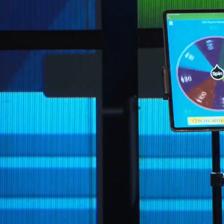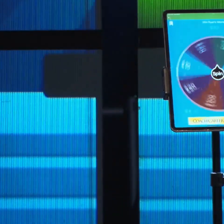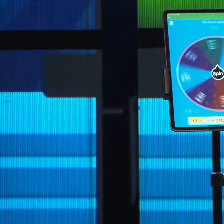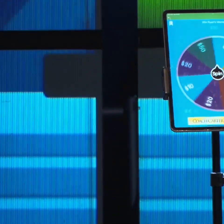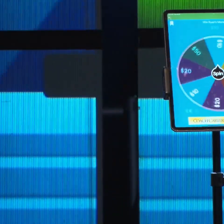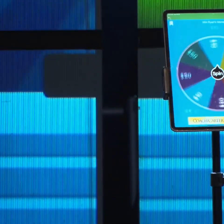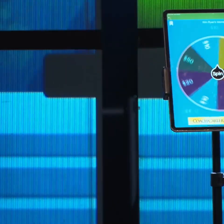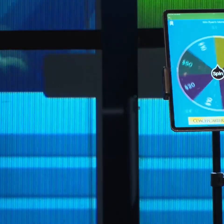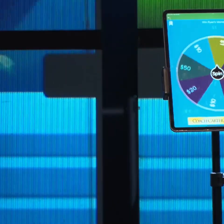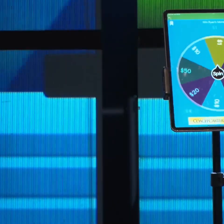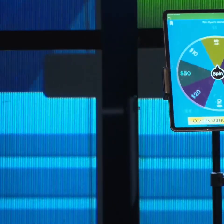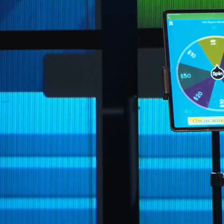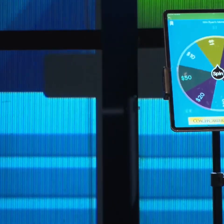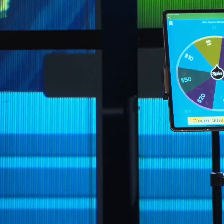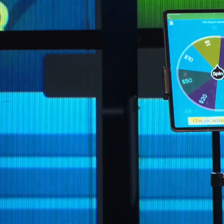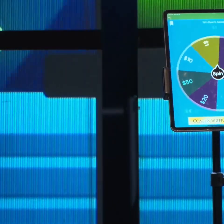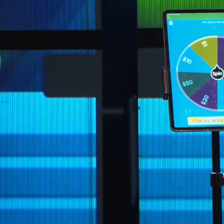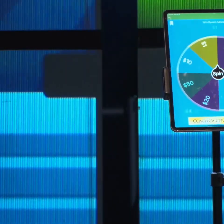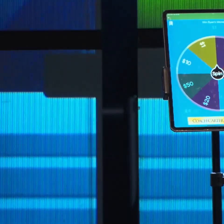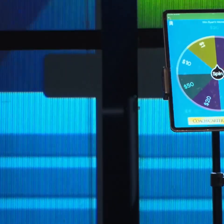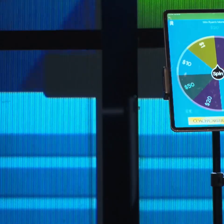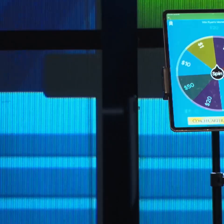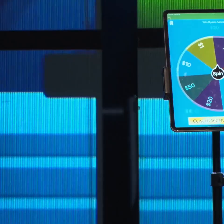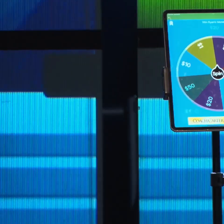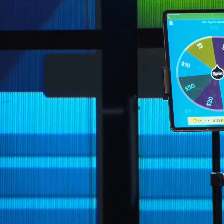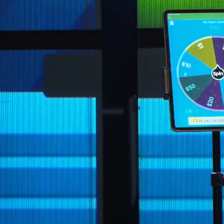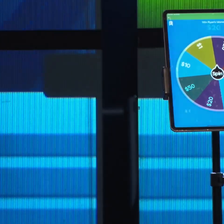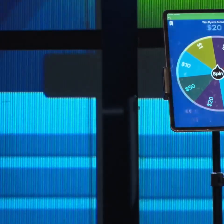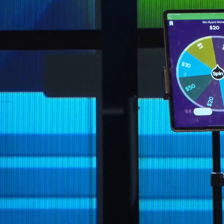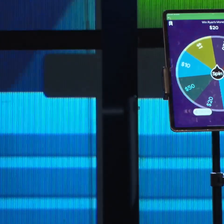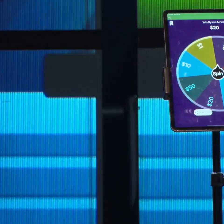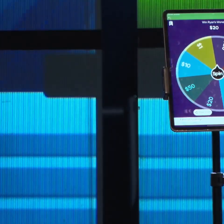is. How much?